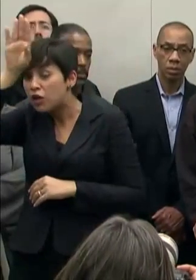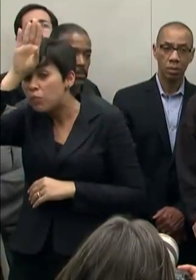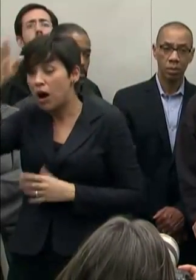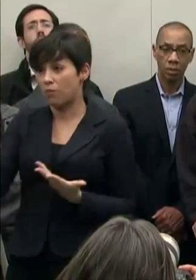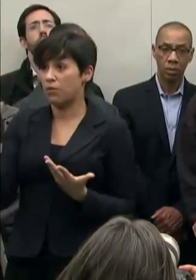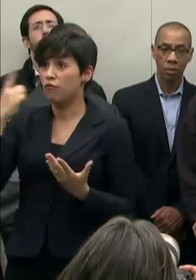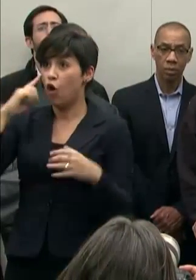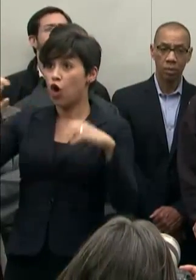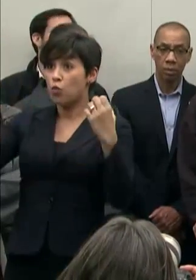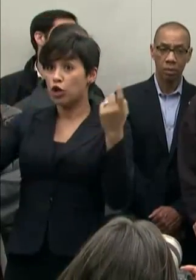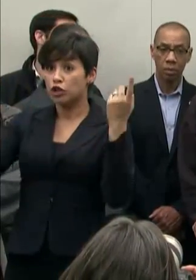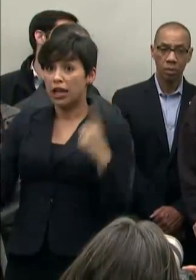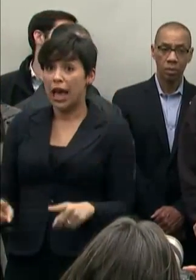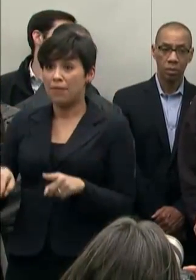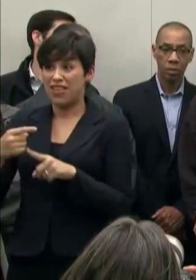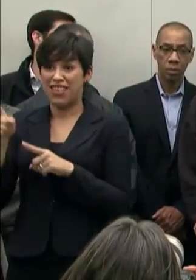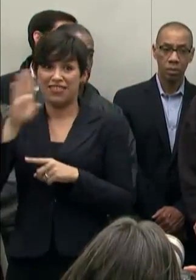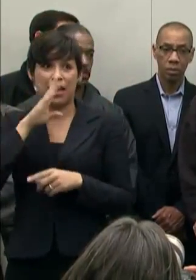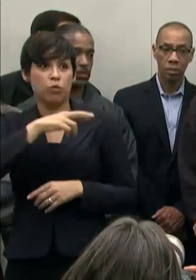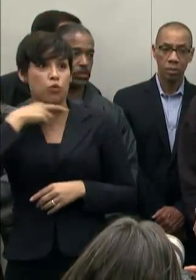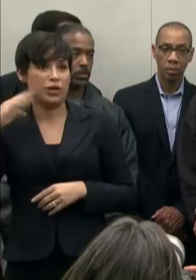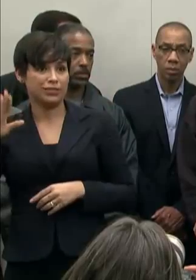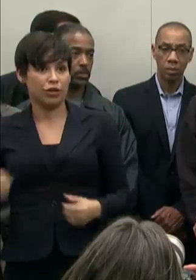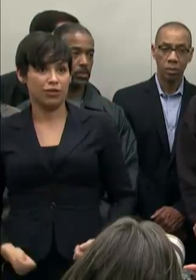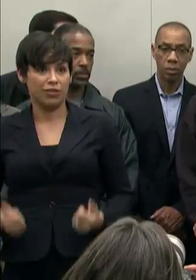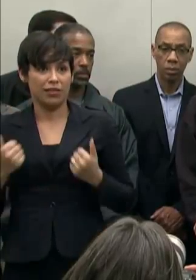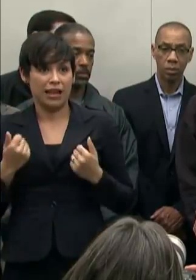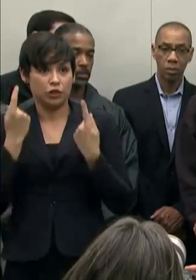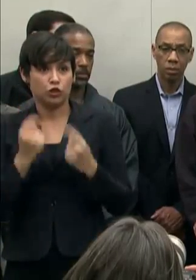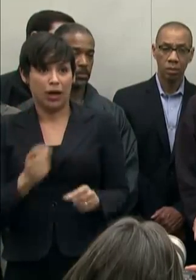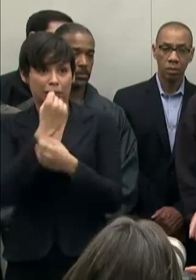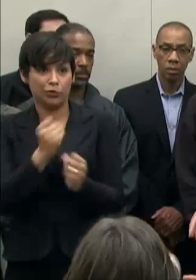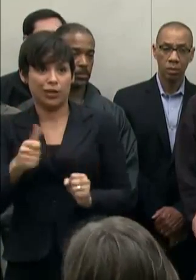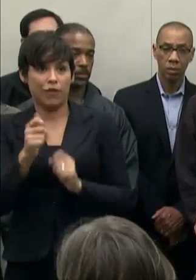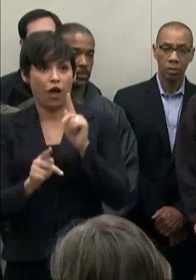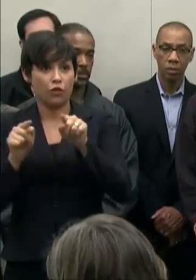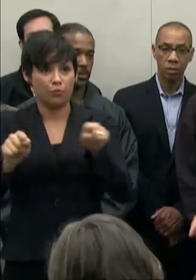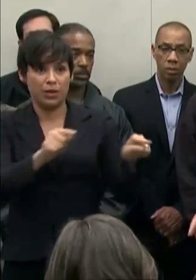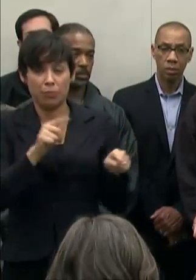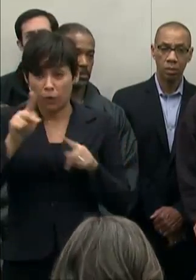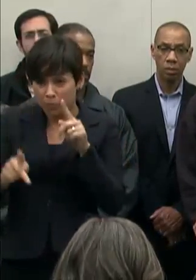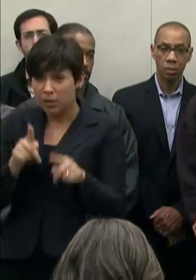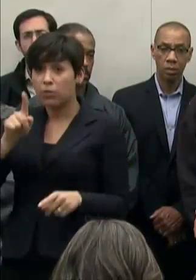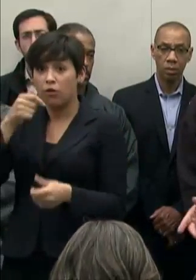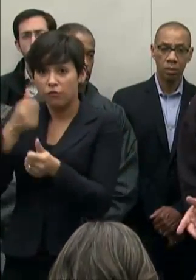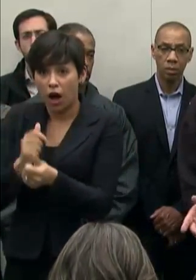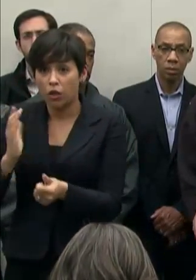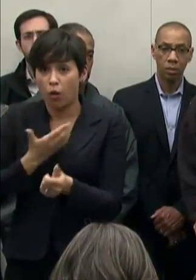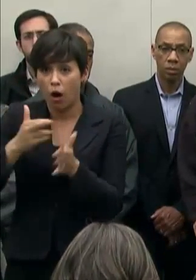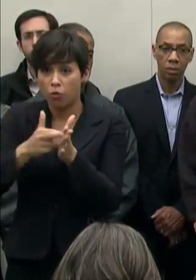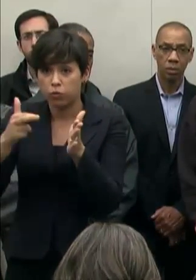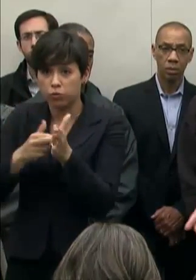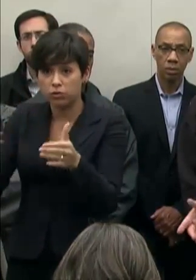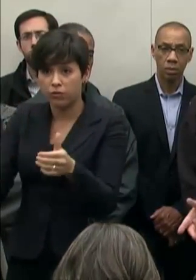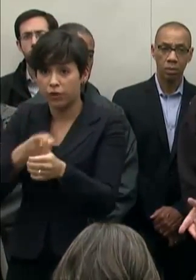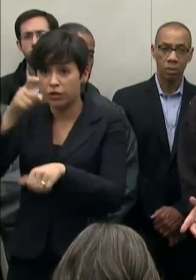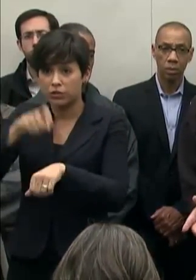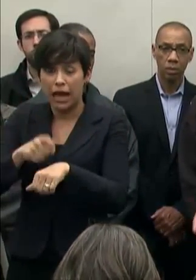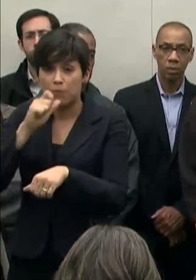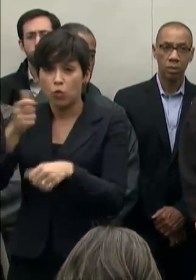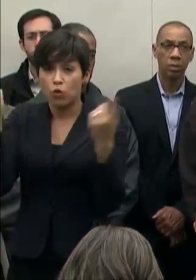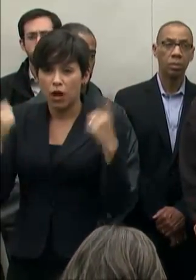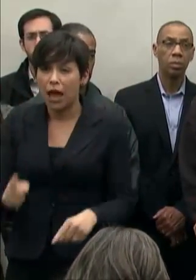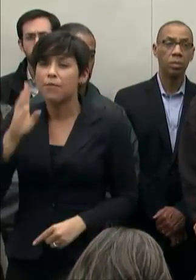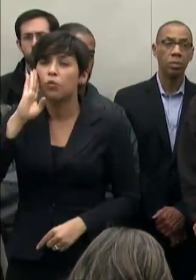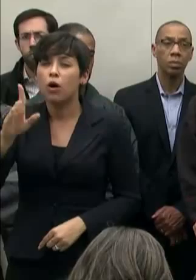workers lose their lives trying to save others needlessly. If people had done what we'd asked them to do originally, that wouldn't happen. There will always